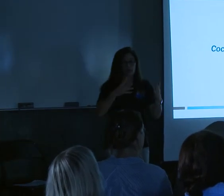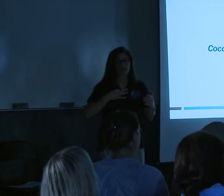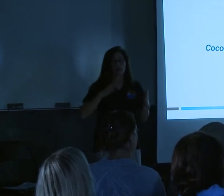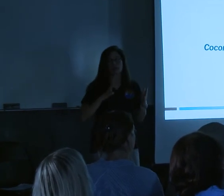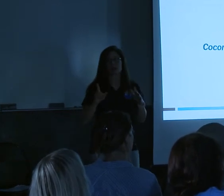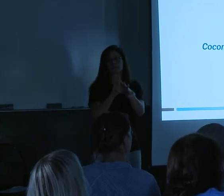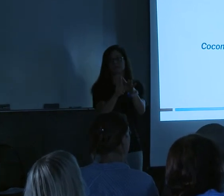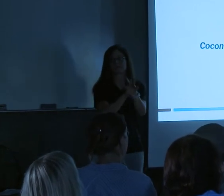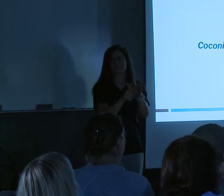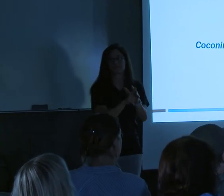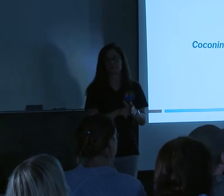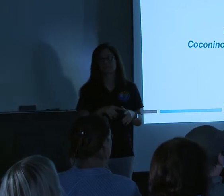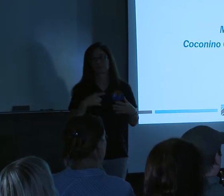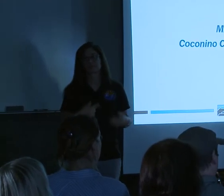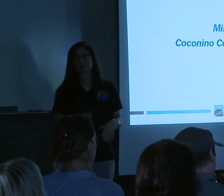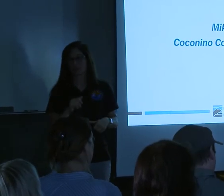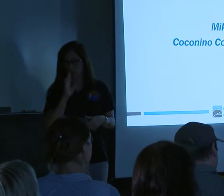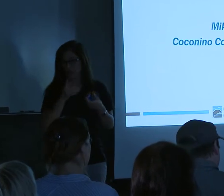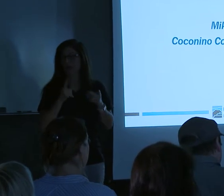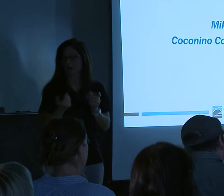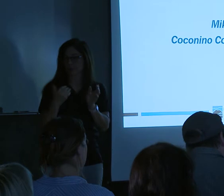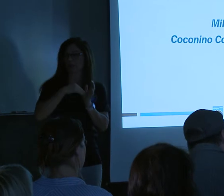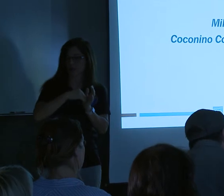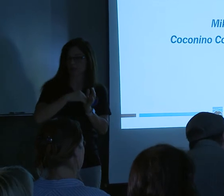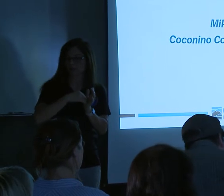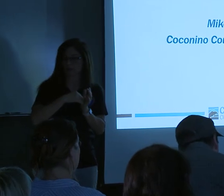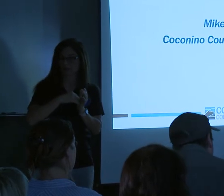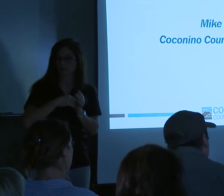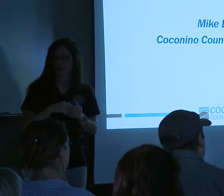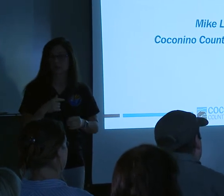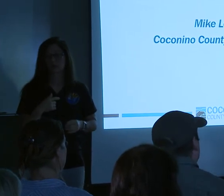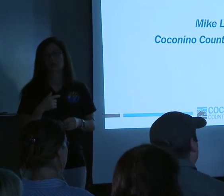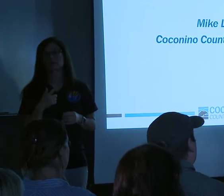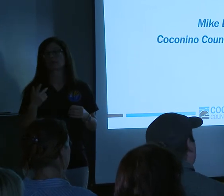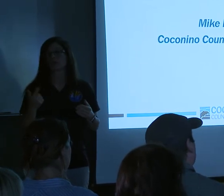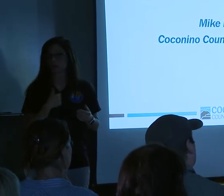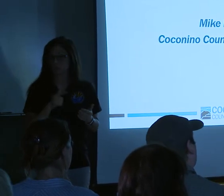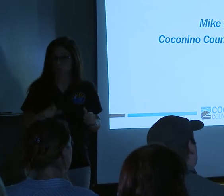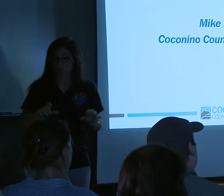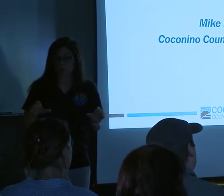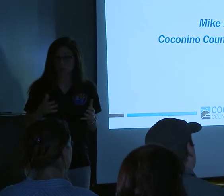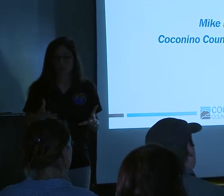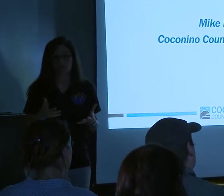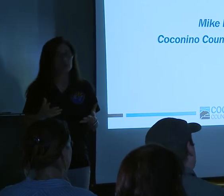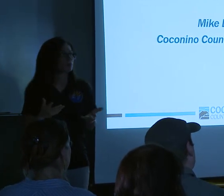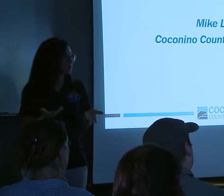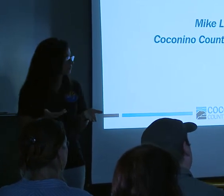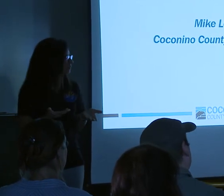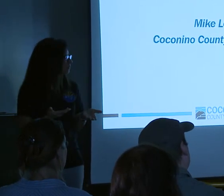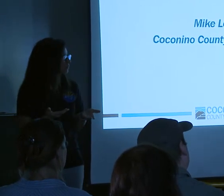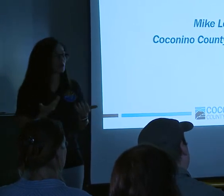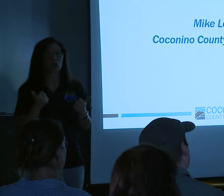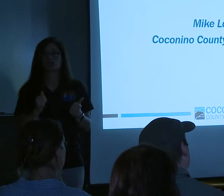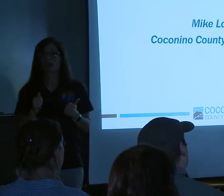out. And that, that certainly is, is going to happen again. Uh, what we're going to be tasked with is trying to match your